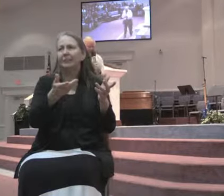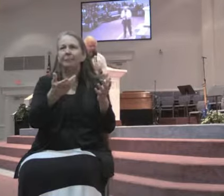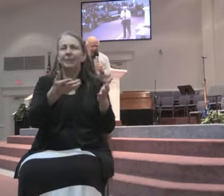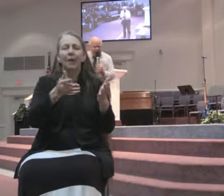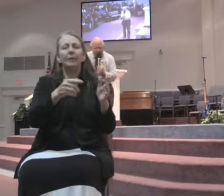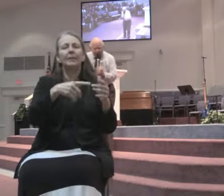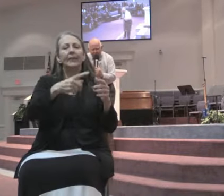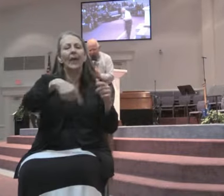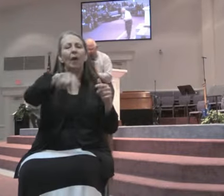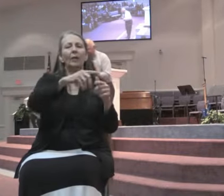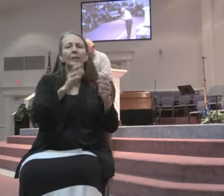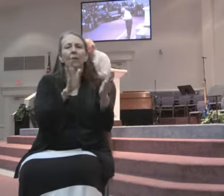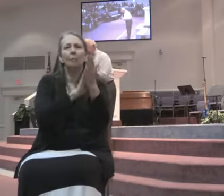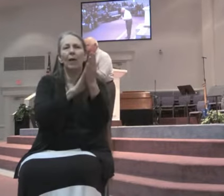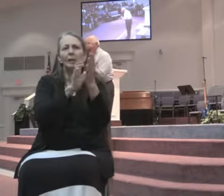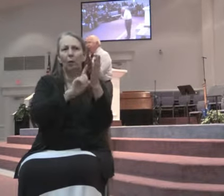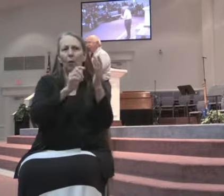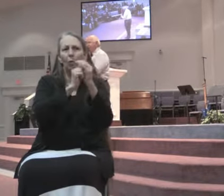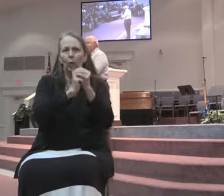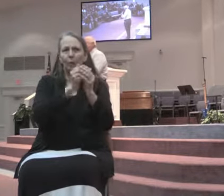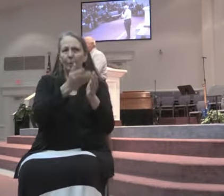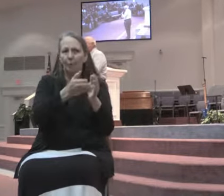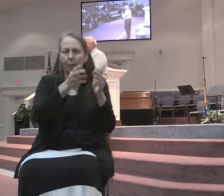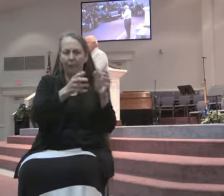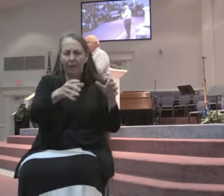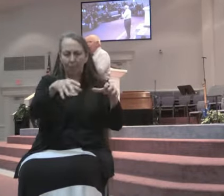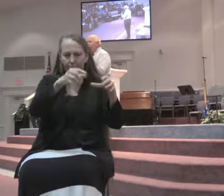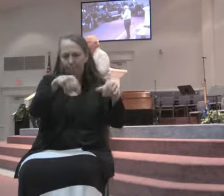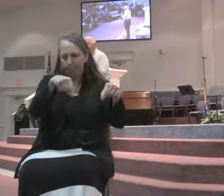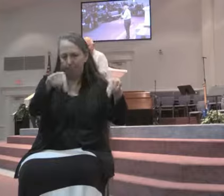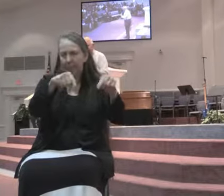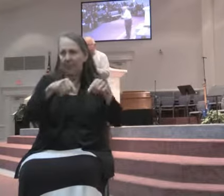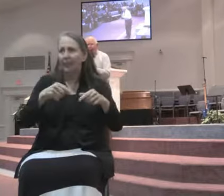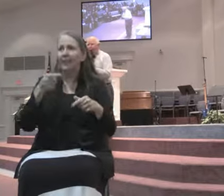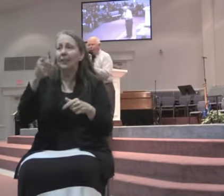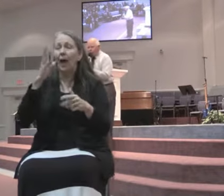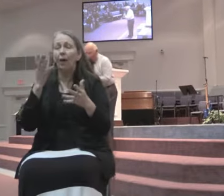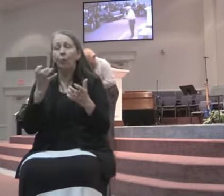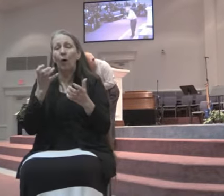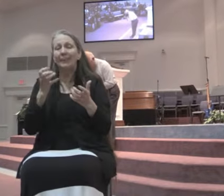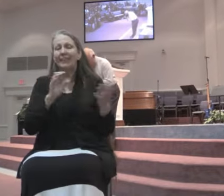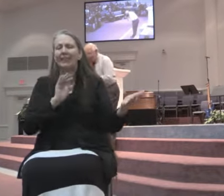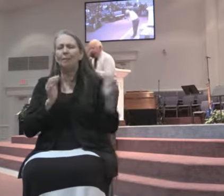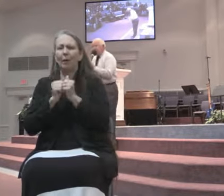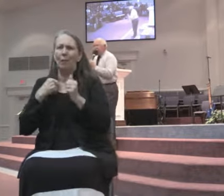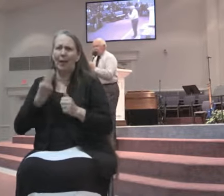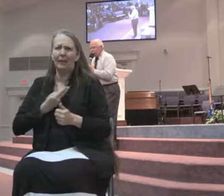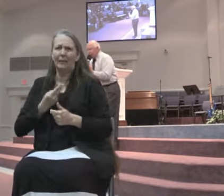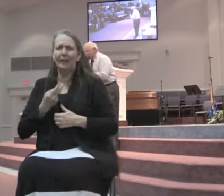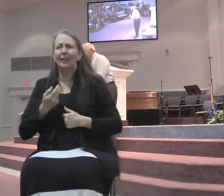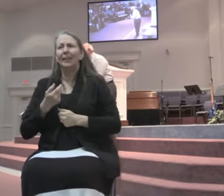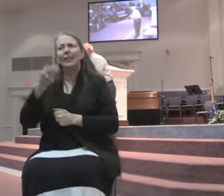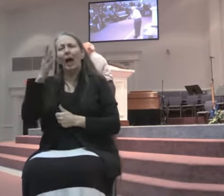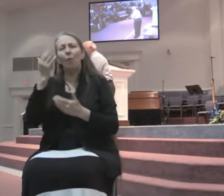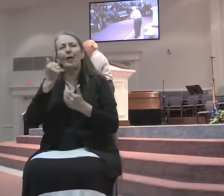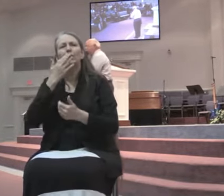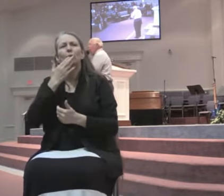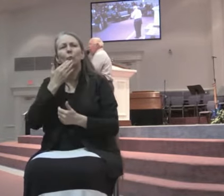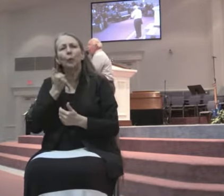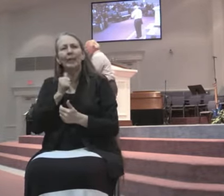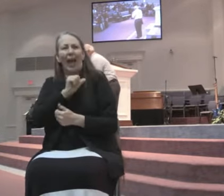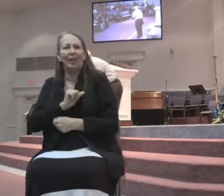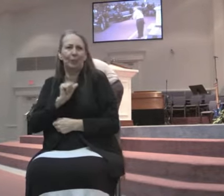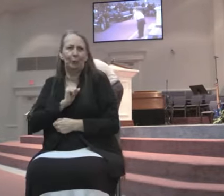response. Give Him something out of the inside. He wants it to come up sweet, a sweet smelling